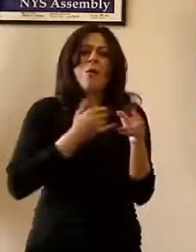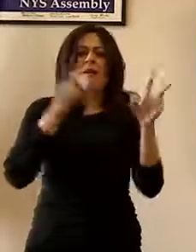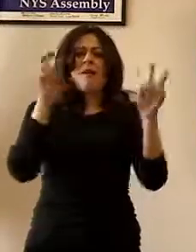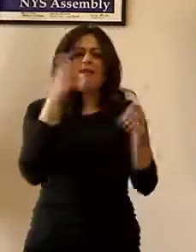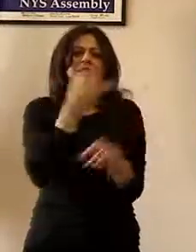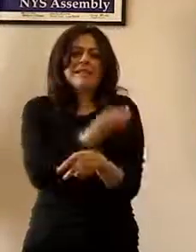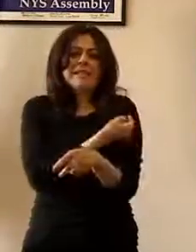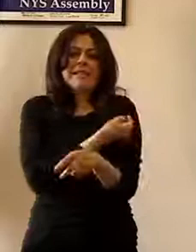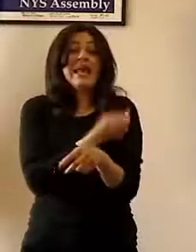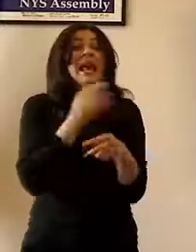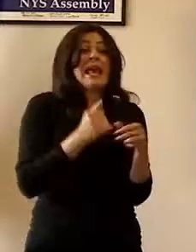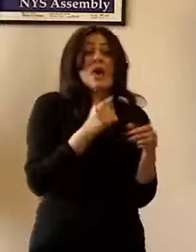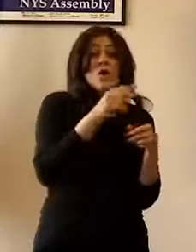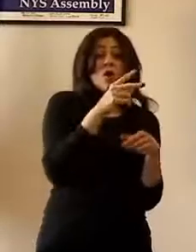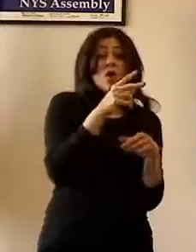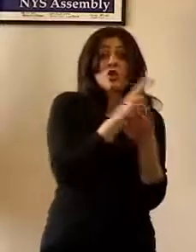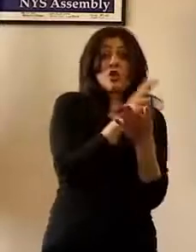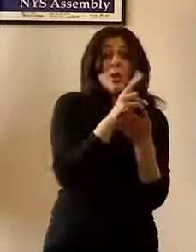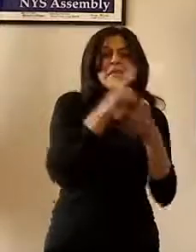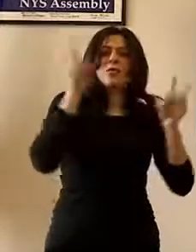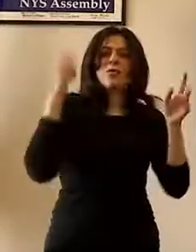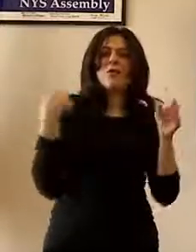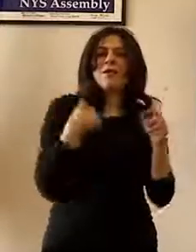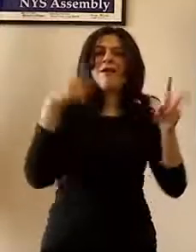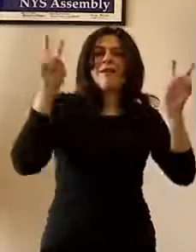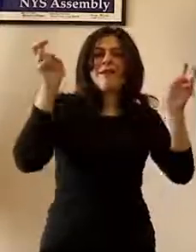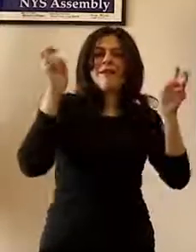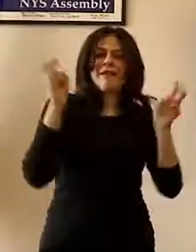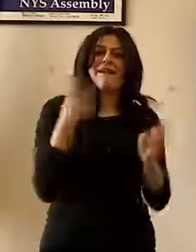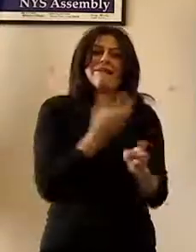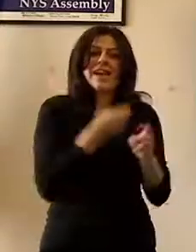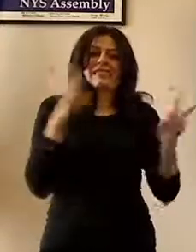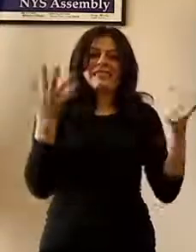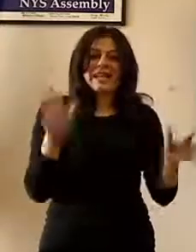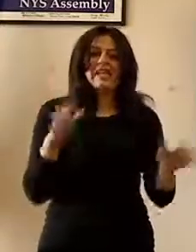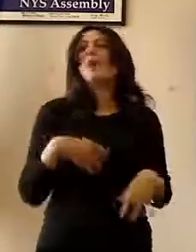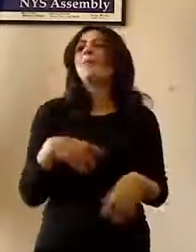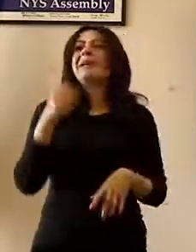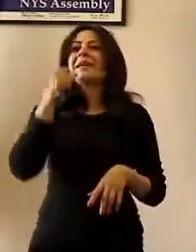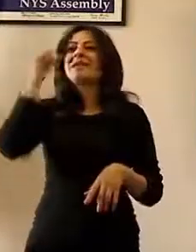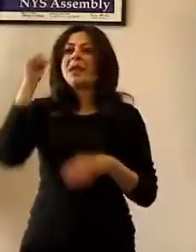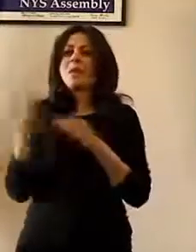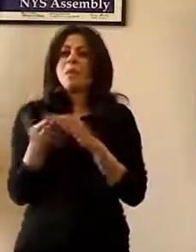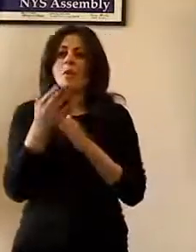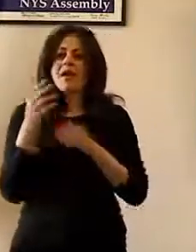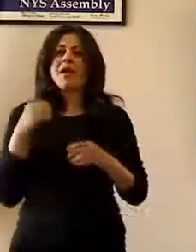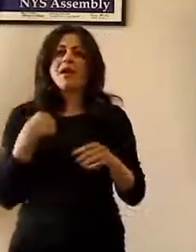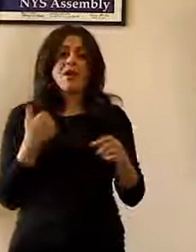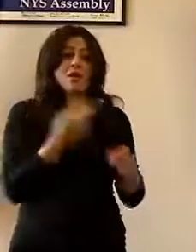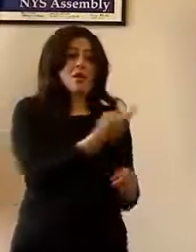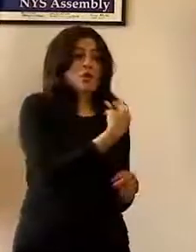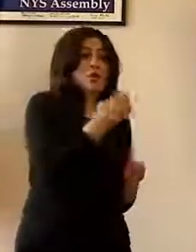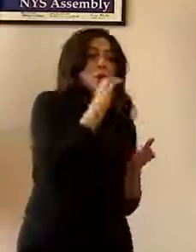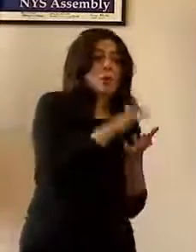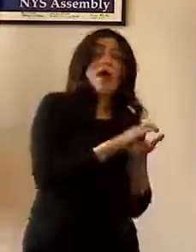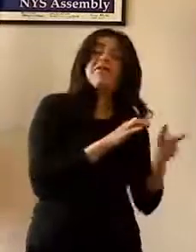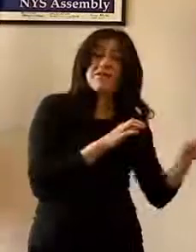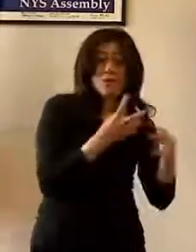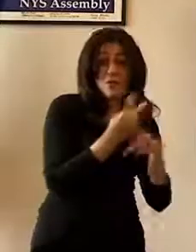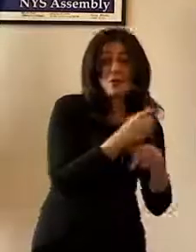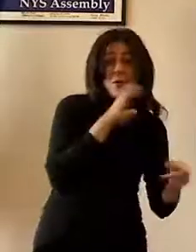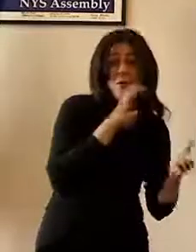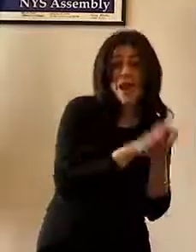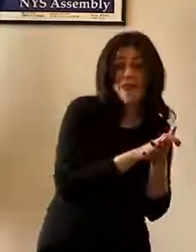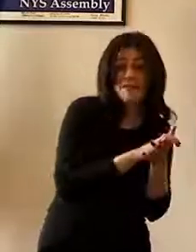those 2 weeks, we're deemed vaccinated. But of course, when we woke up yesterday morning, in particular, I would say my wife, because